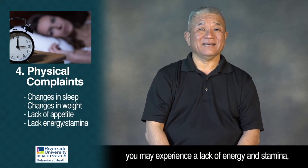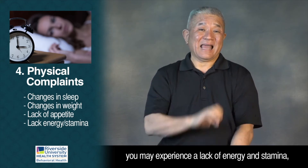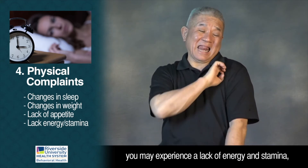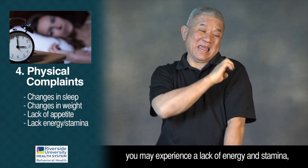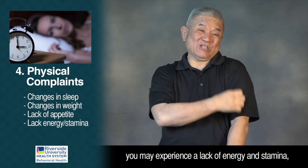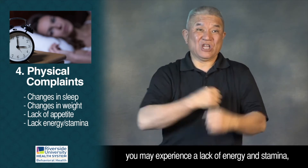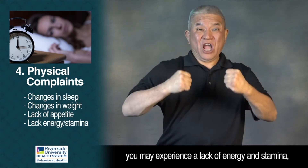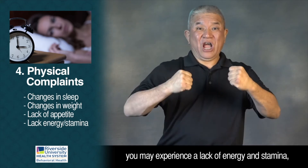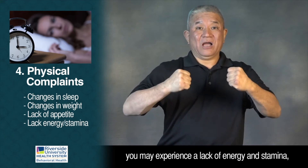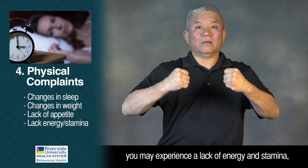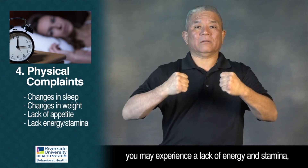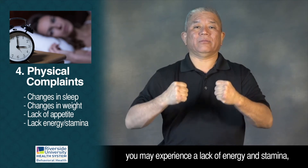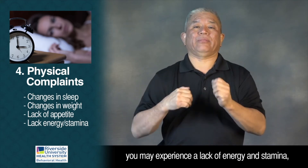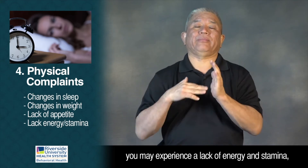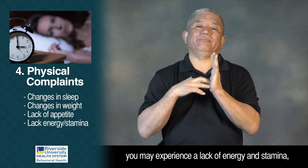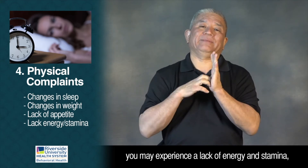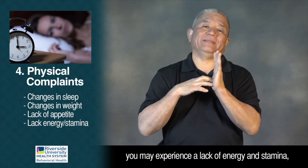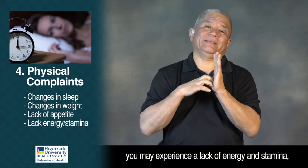You may experience a lack of energy and stamina.